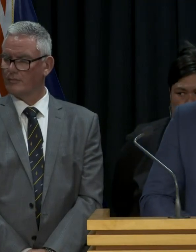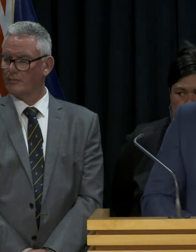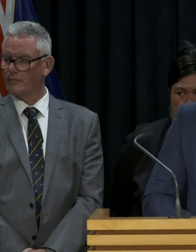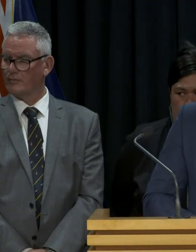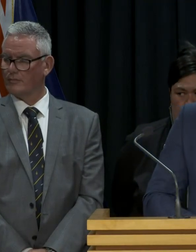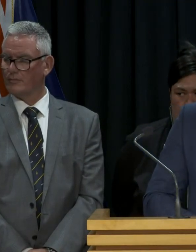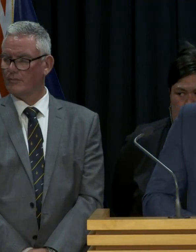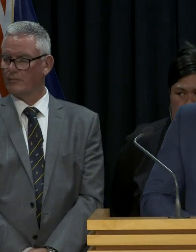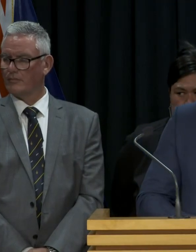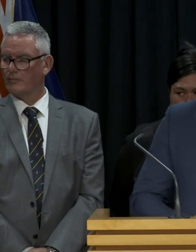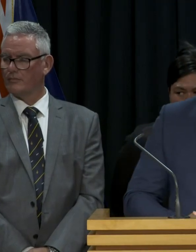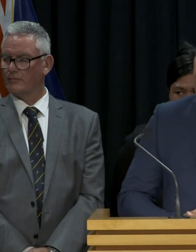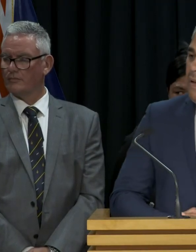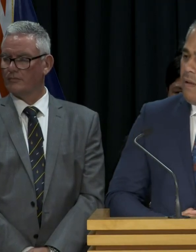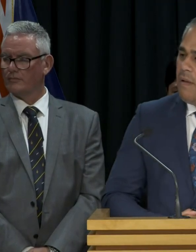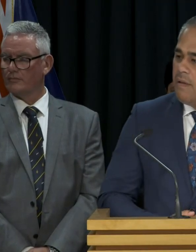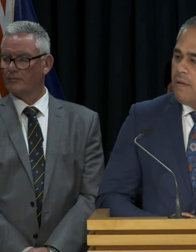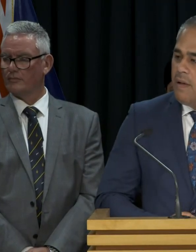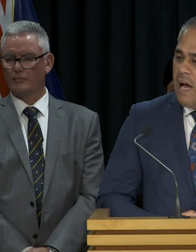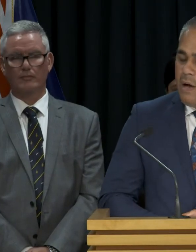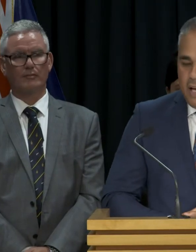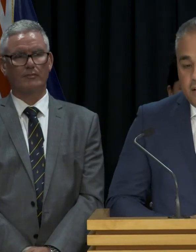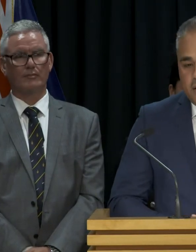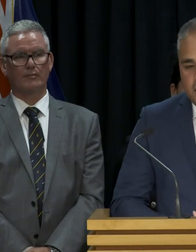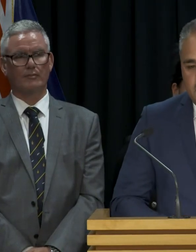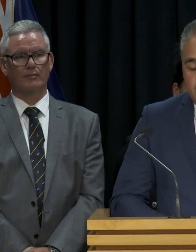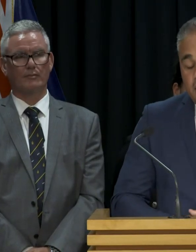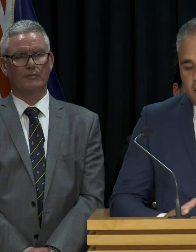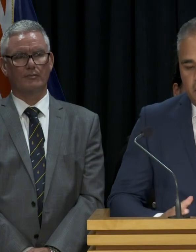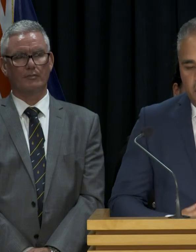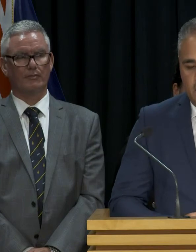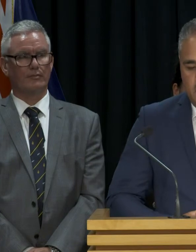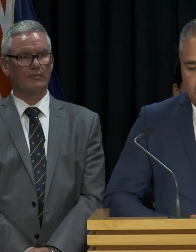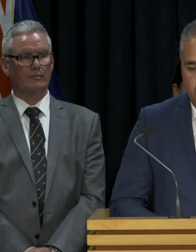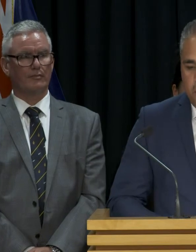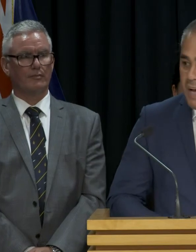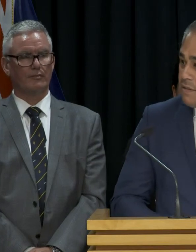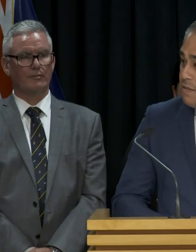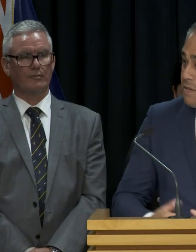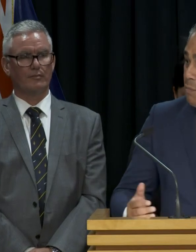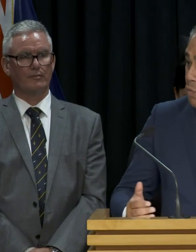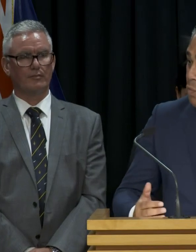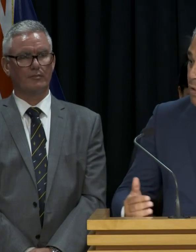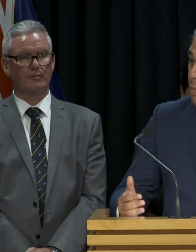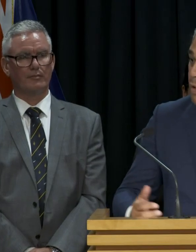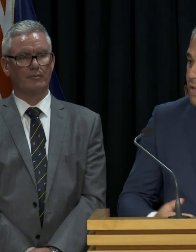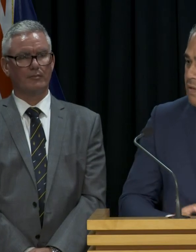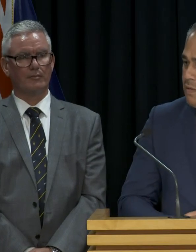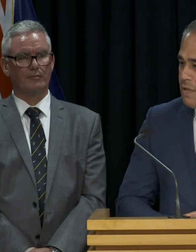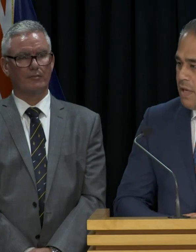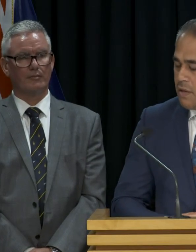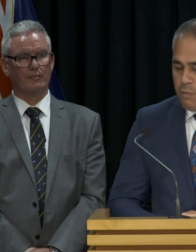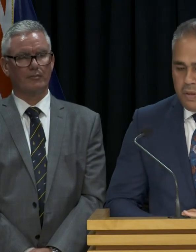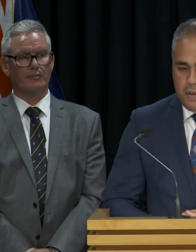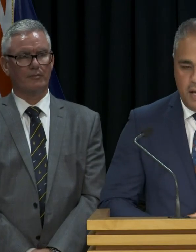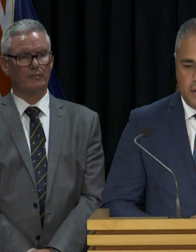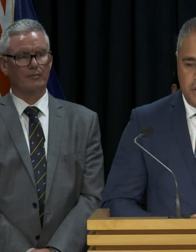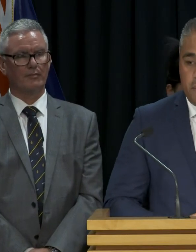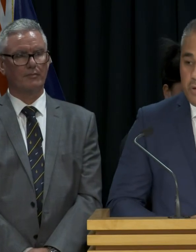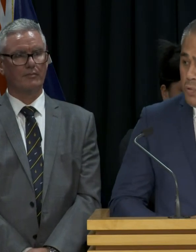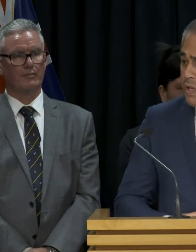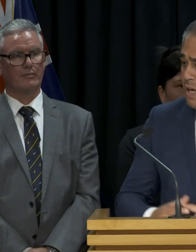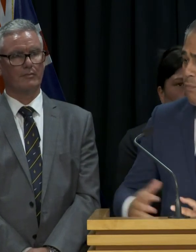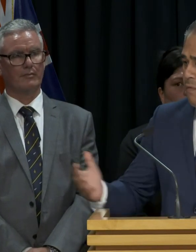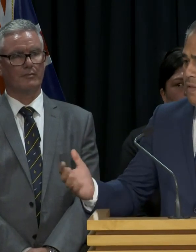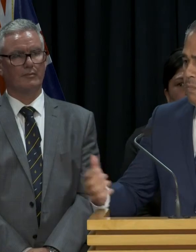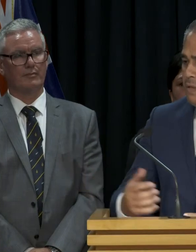that for your defence, your outlook on defence? As I said earlier, Ron Mark did some good work working together with